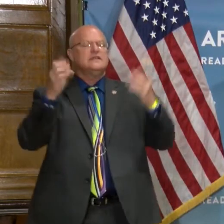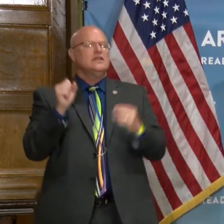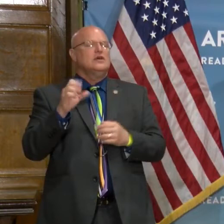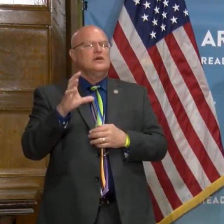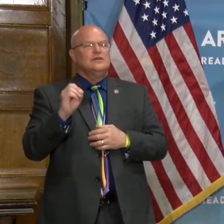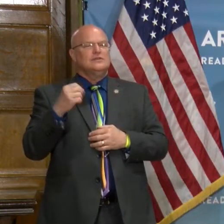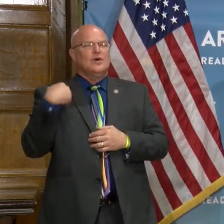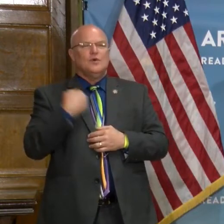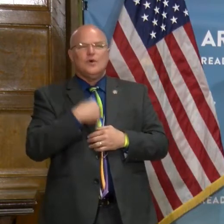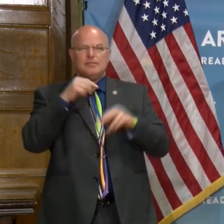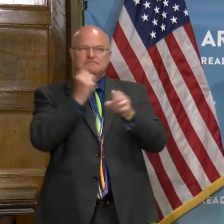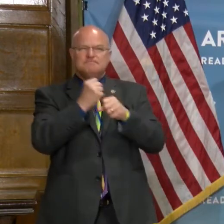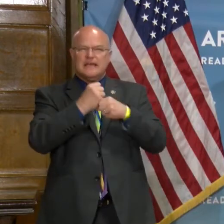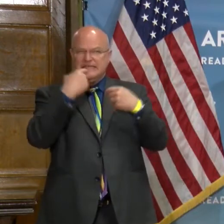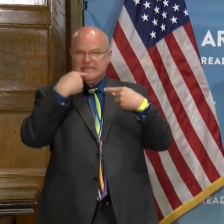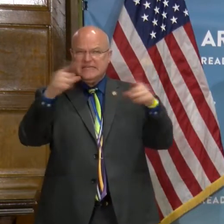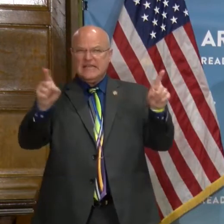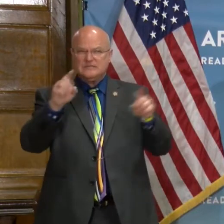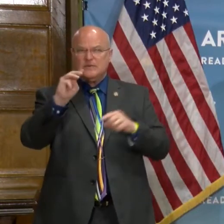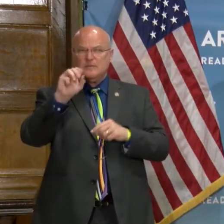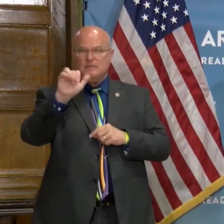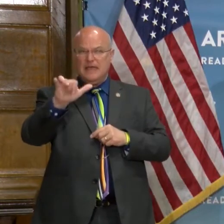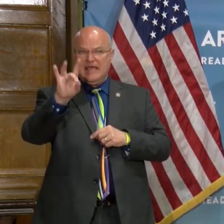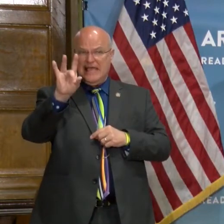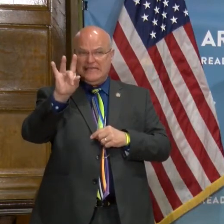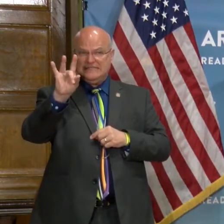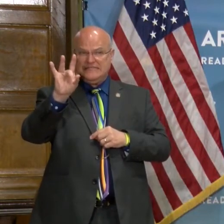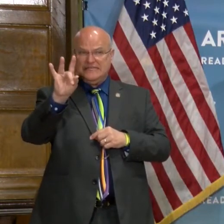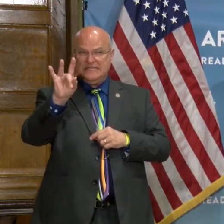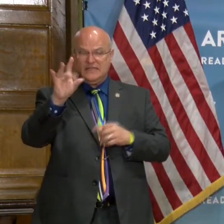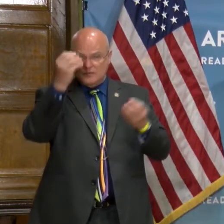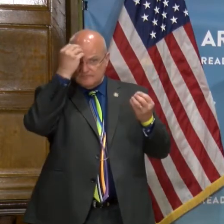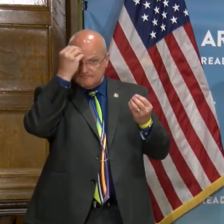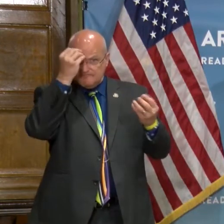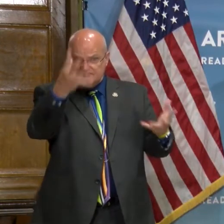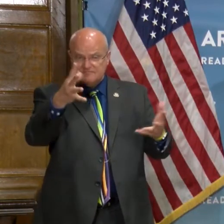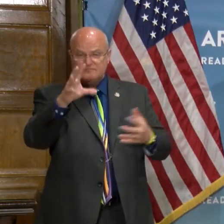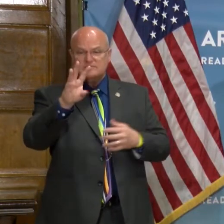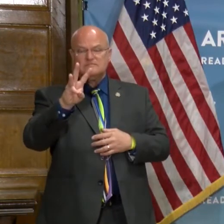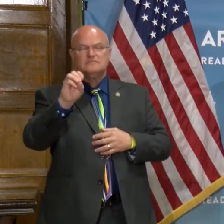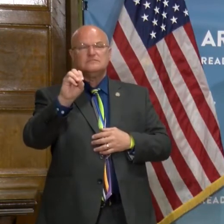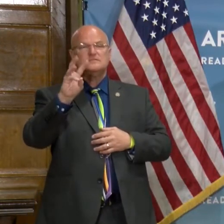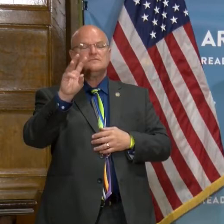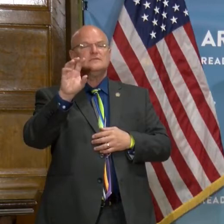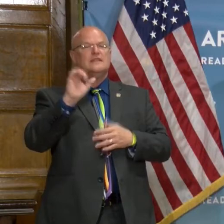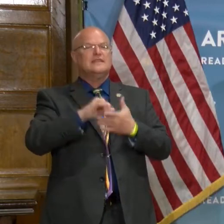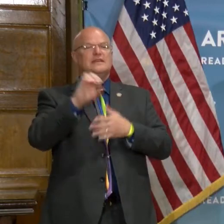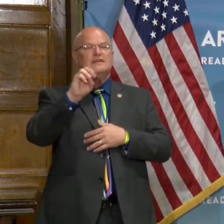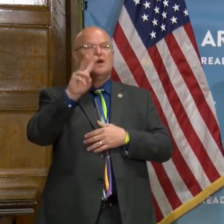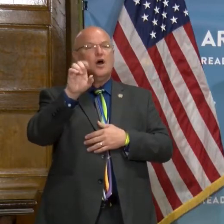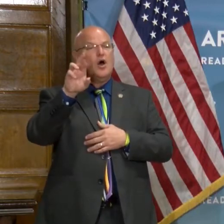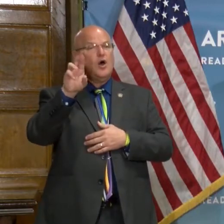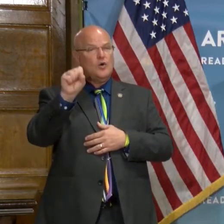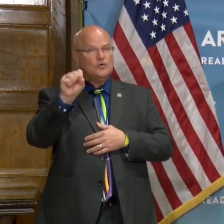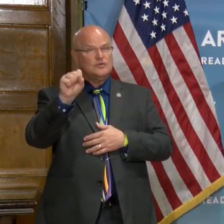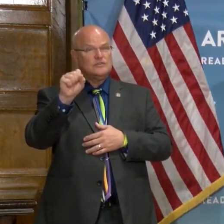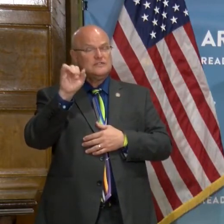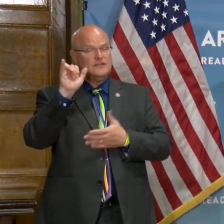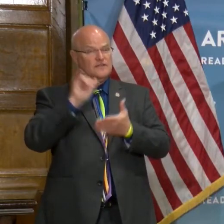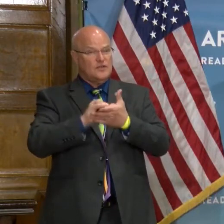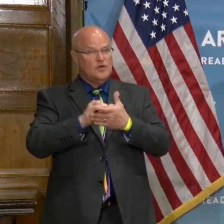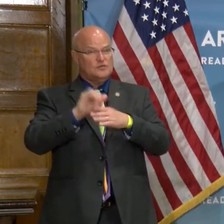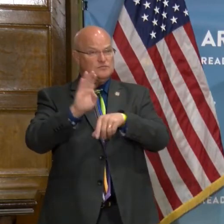so we're going to be making an announcement on May 18th, and we just wanted to give the owners of those establishments an understanding as